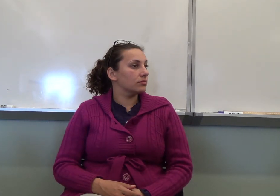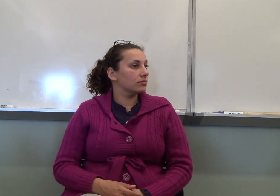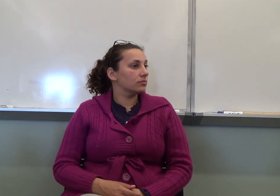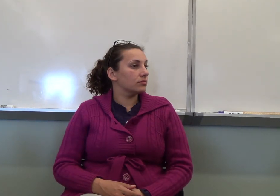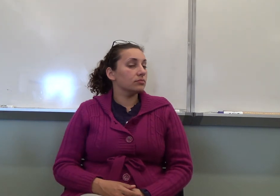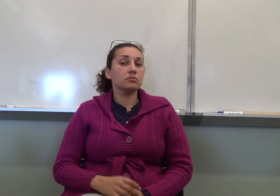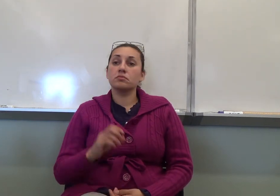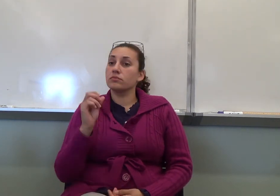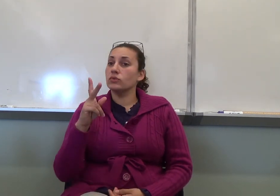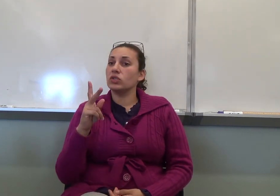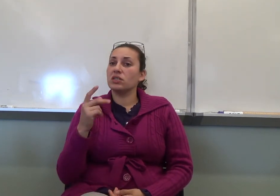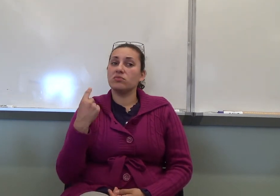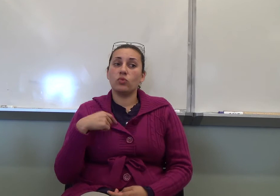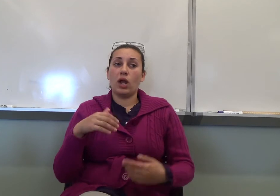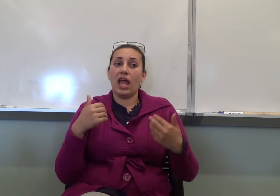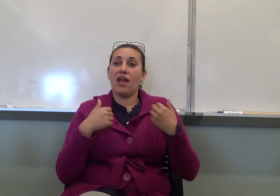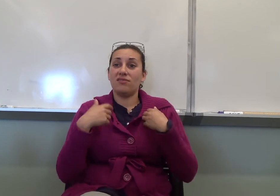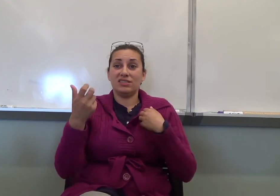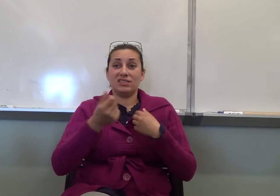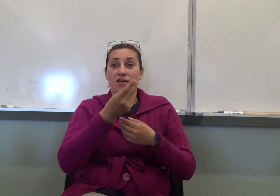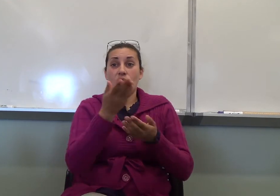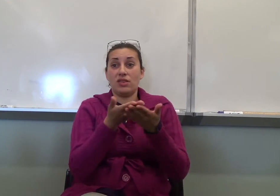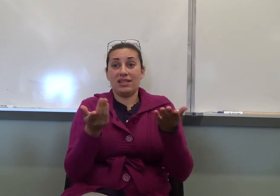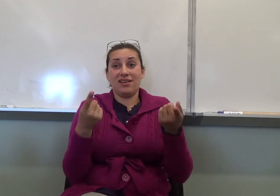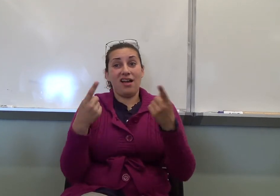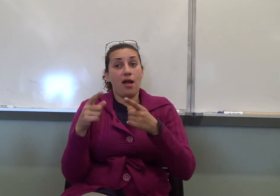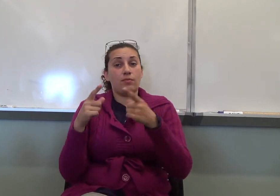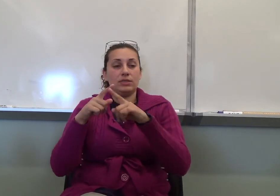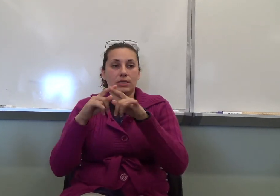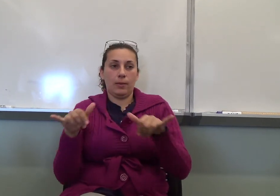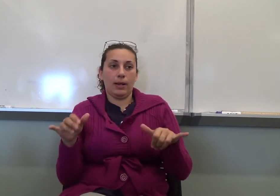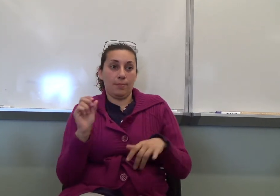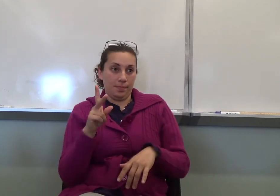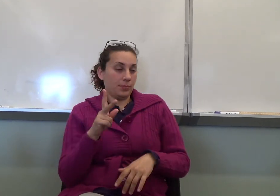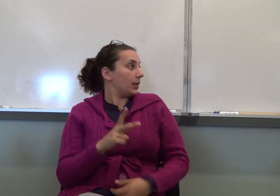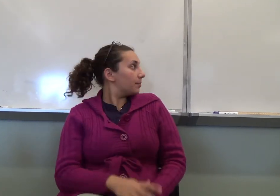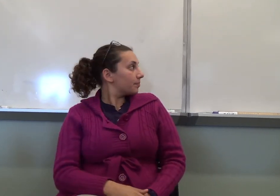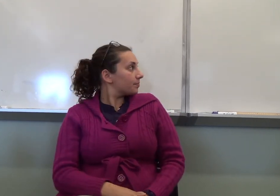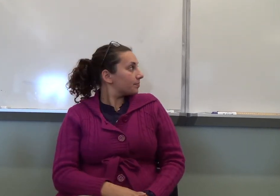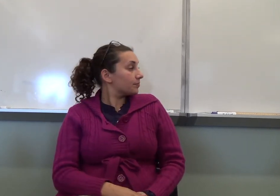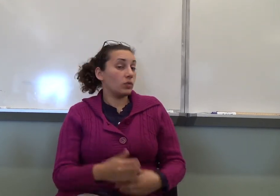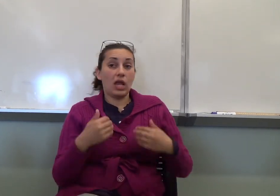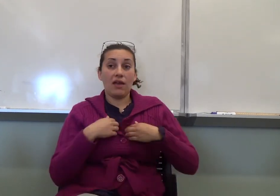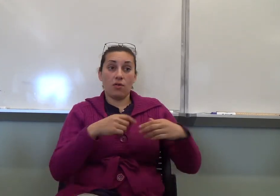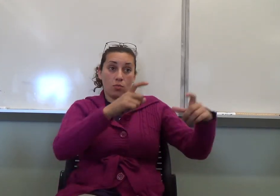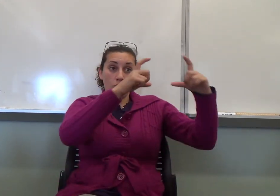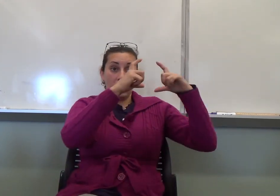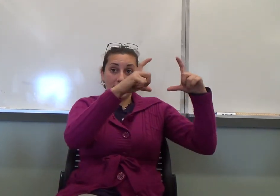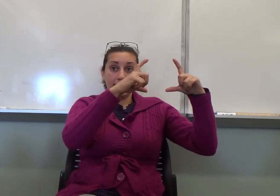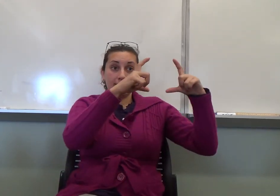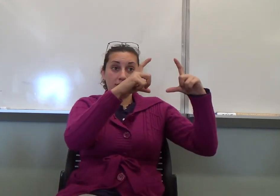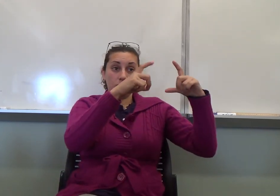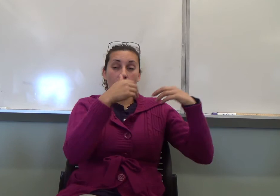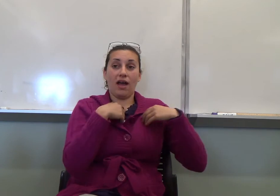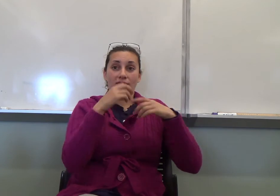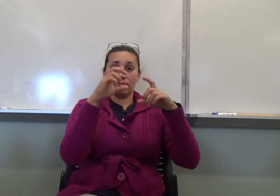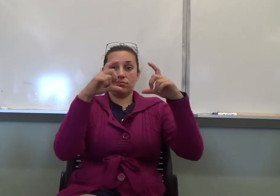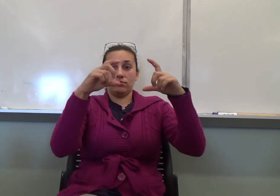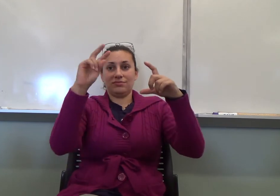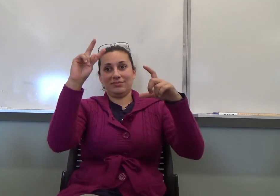Okay, we've got several operations there. We have parentheses, we have exponents, we have subtraction, we